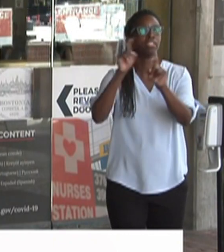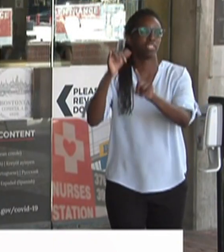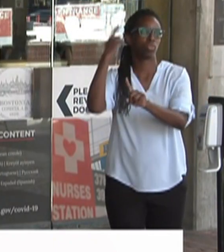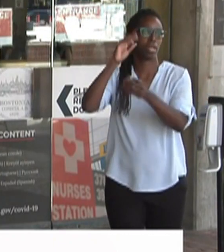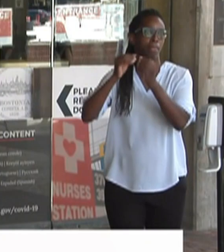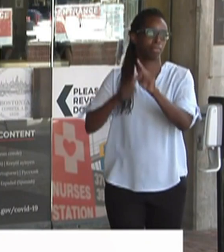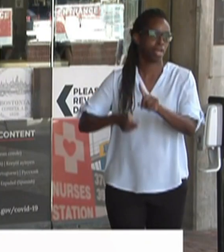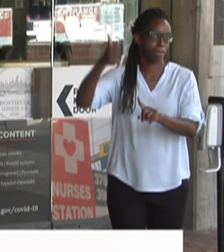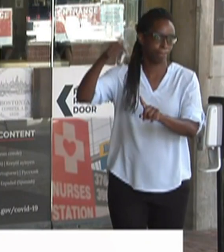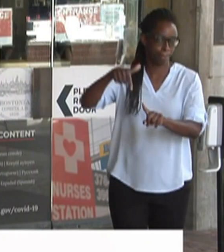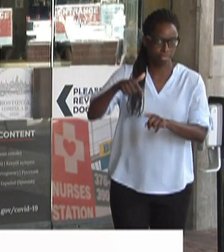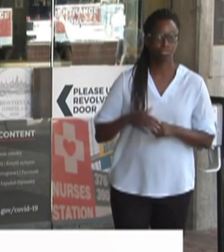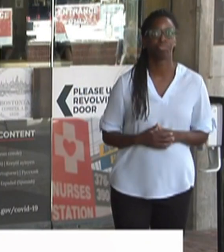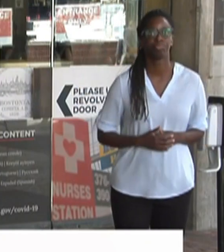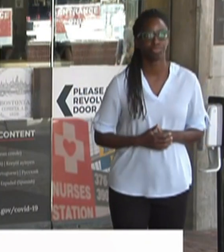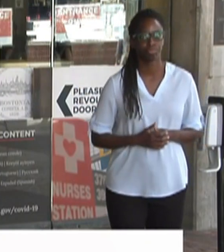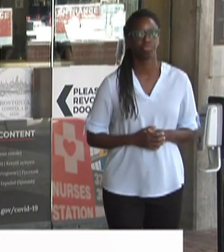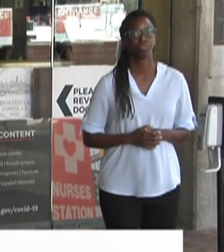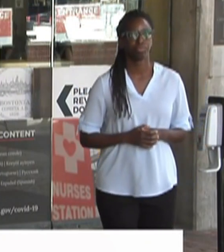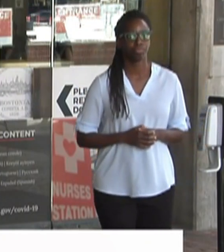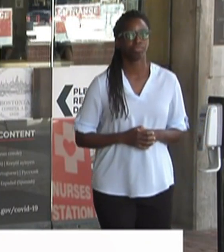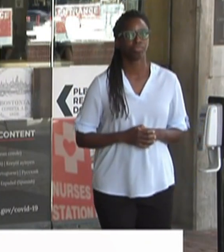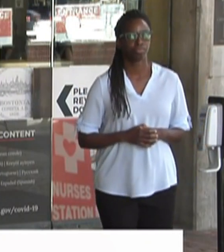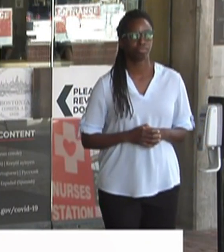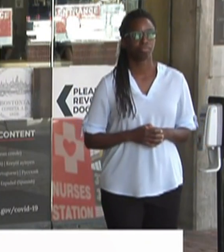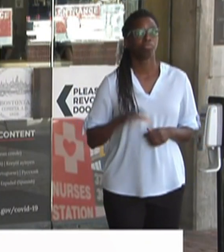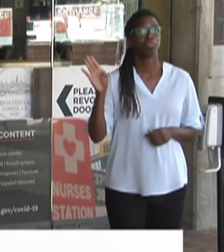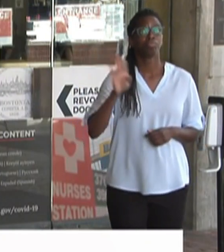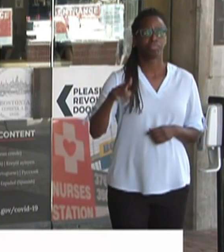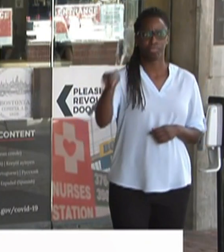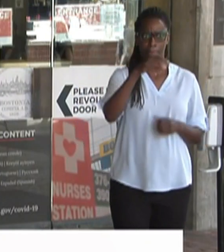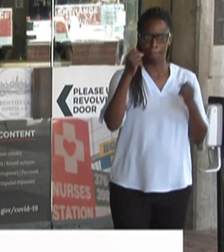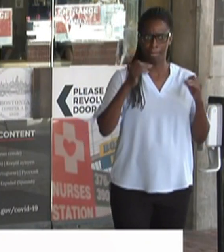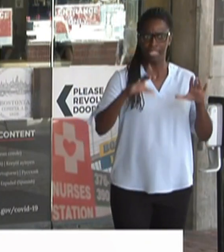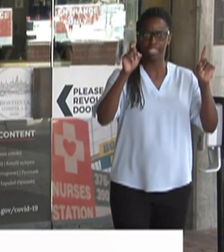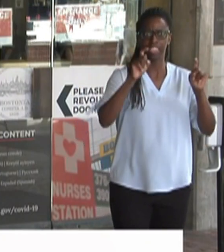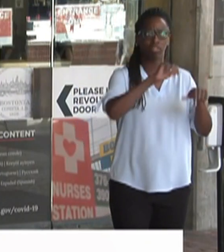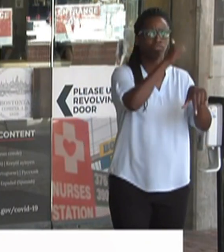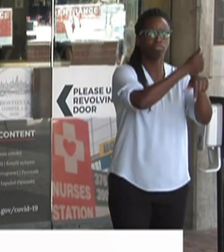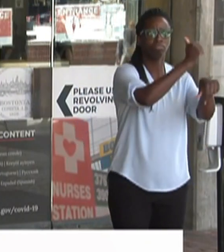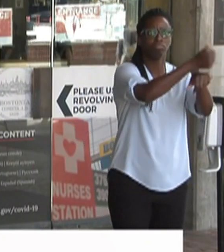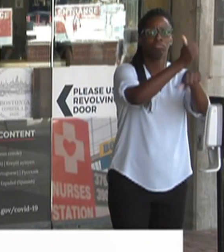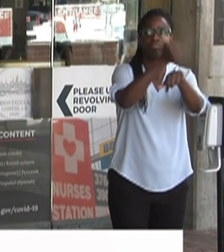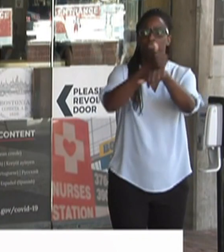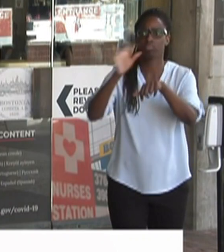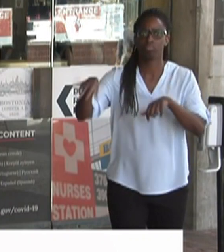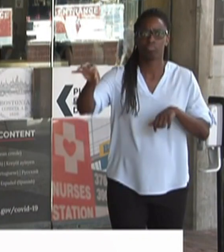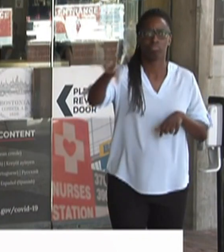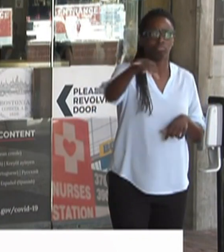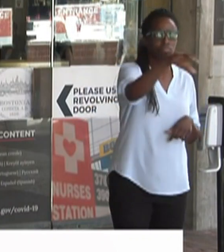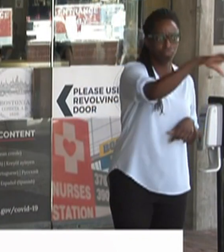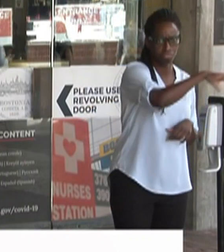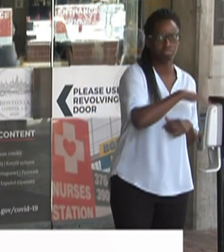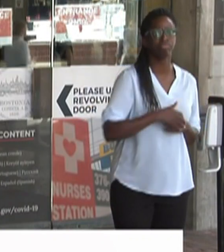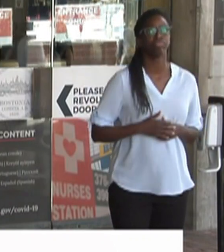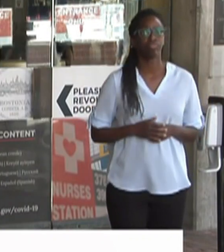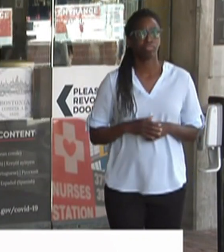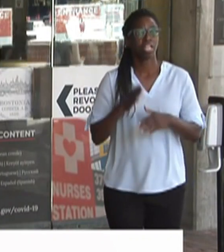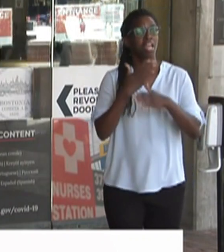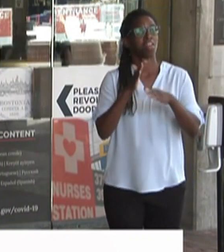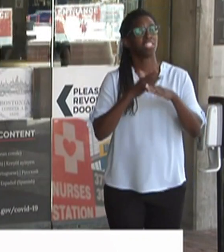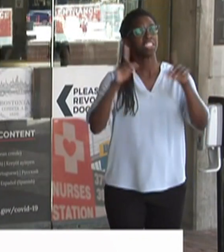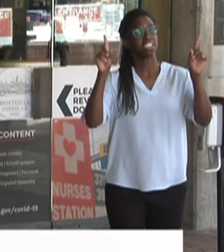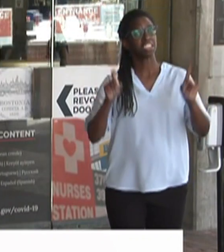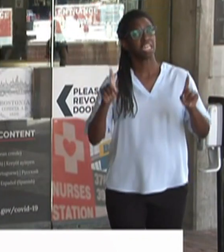so we've had, I believe, 4 consecutive weeks now of additional tests. The average test last week every day was